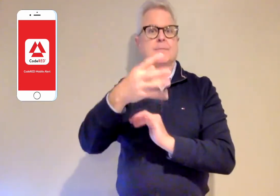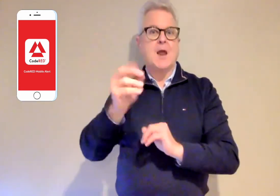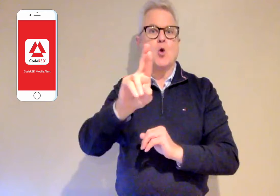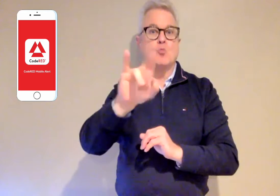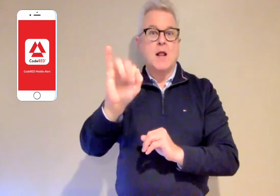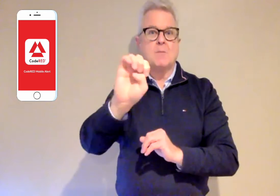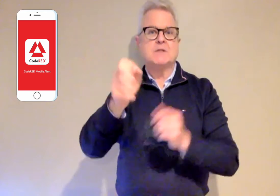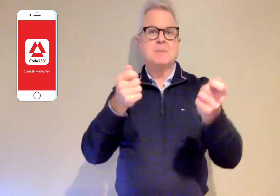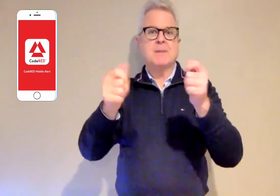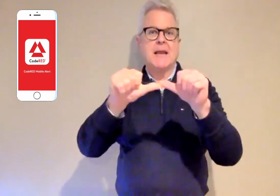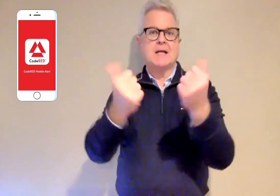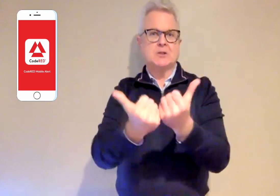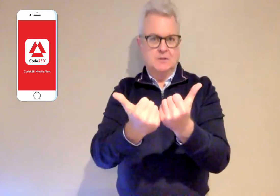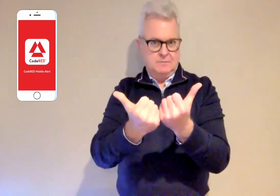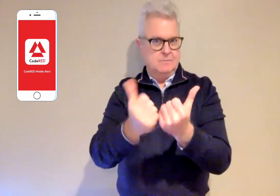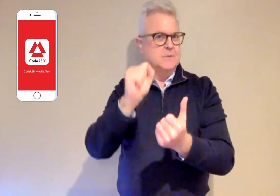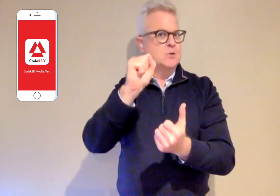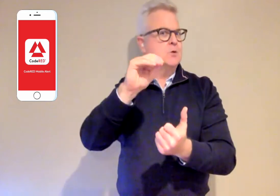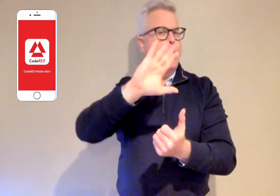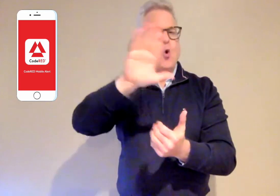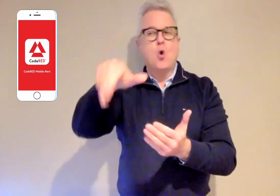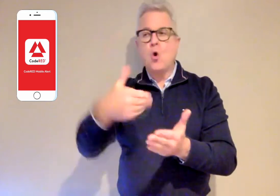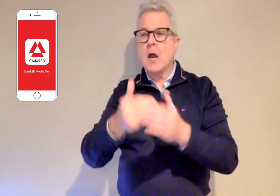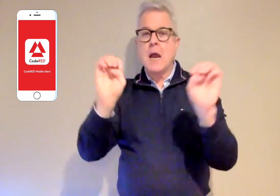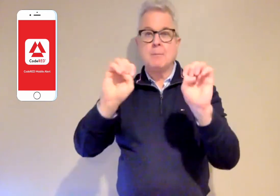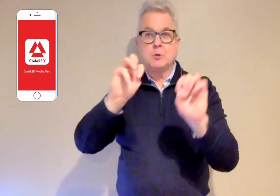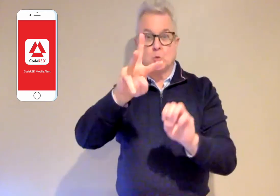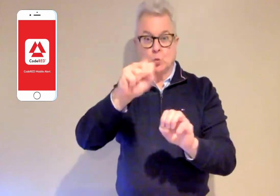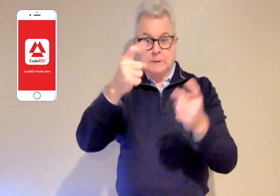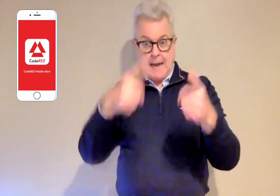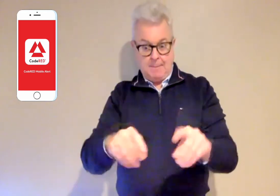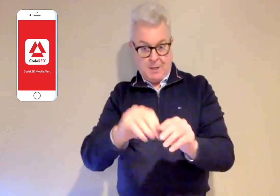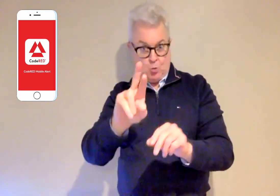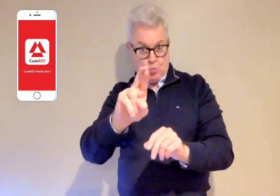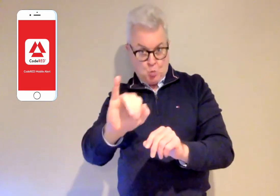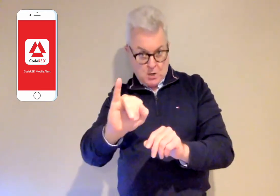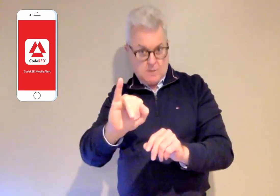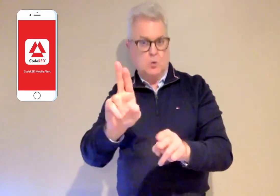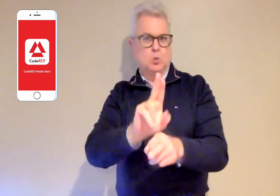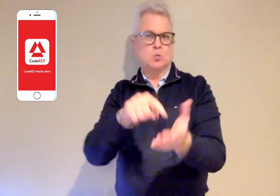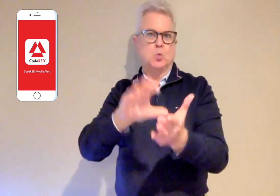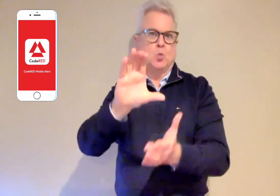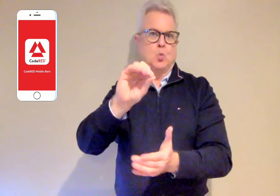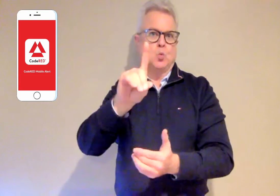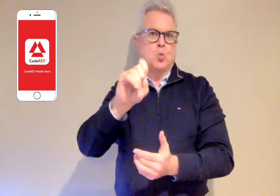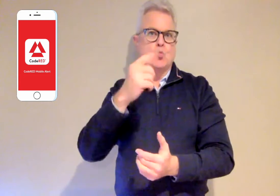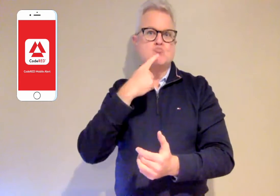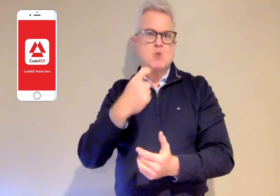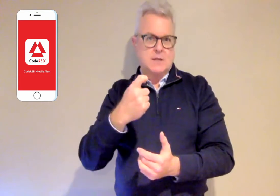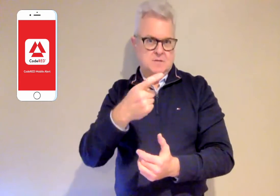Rhode Island and the Rhode Island Emergency Management System. So all the news that occurs in Rhode Island is